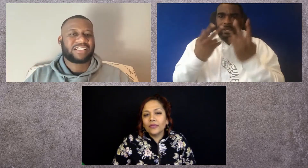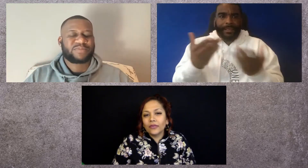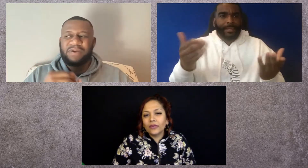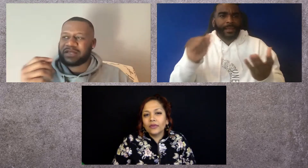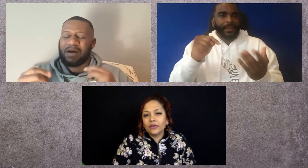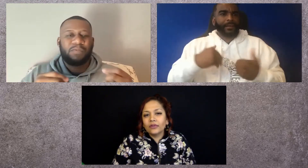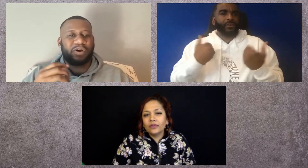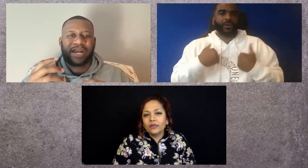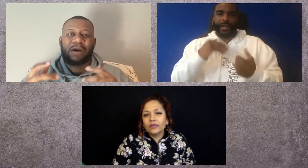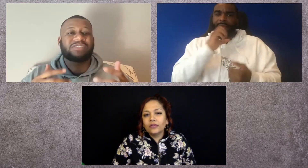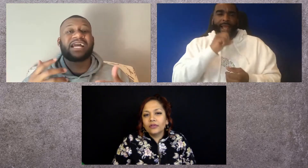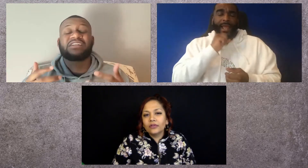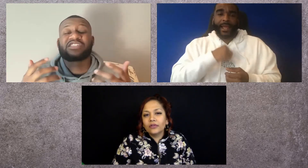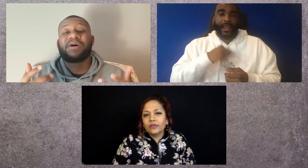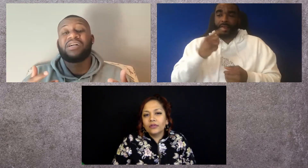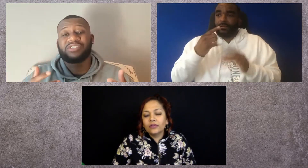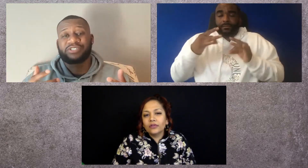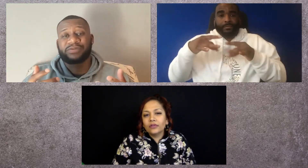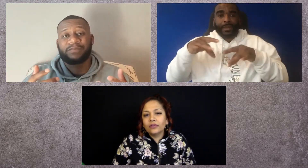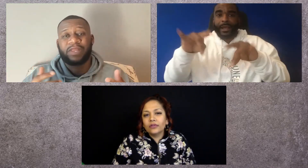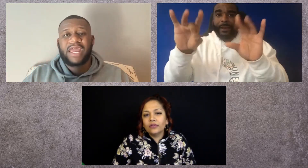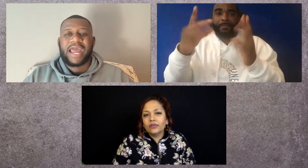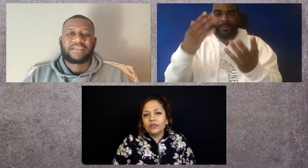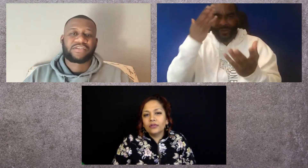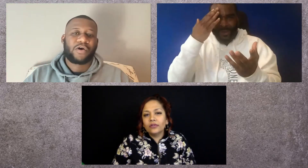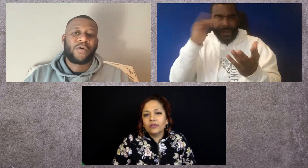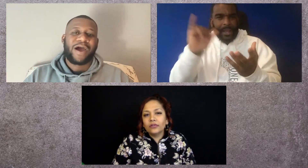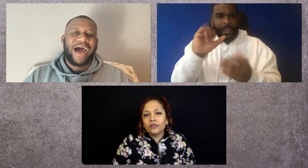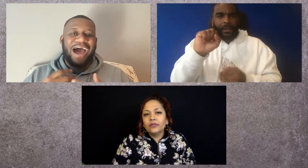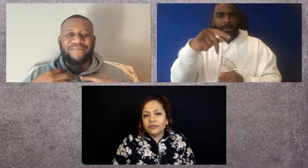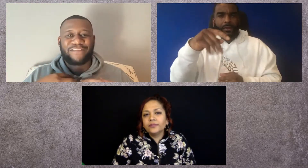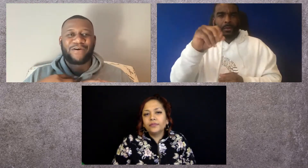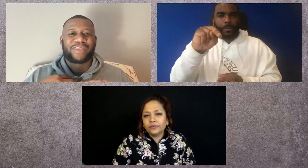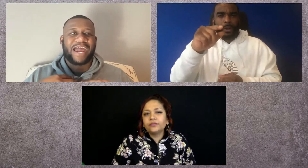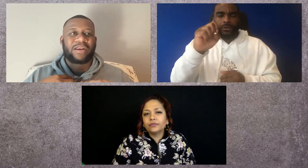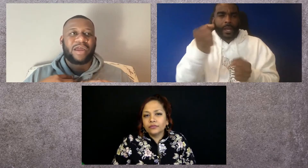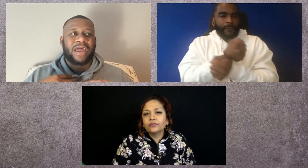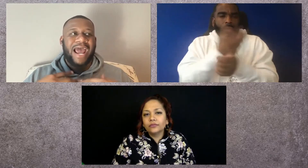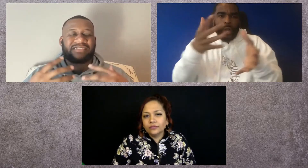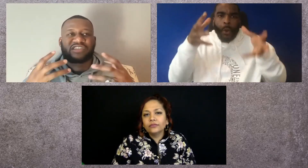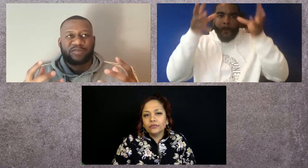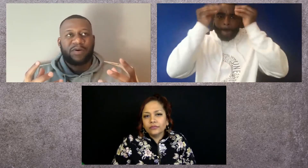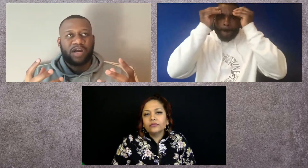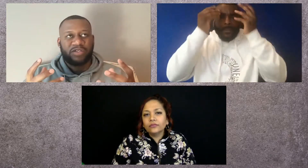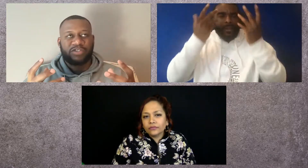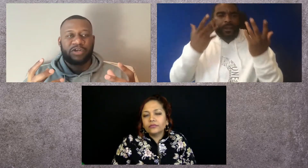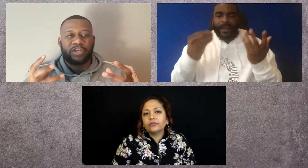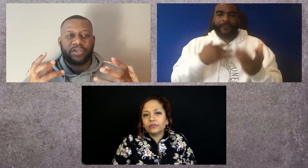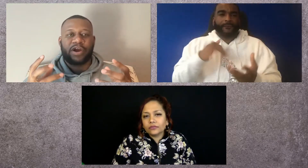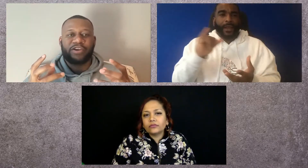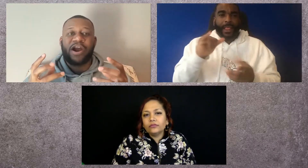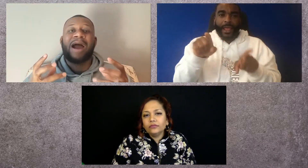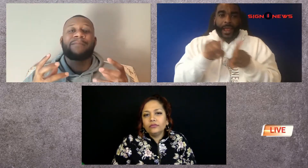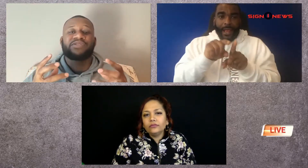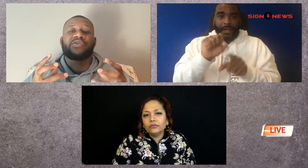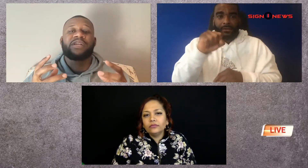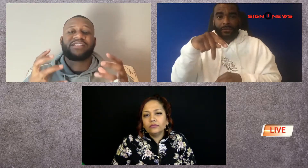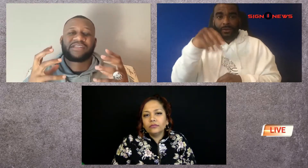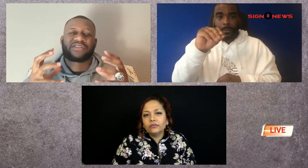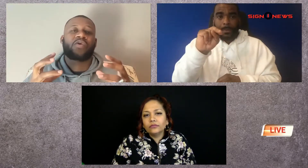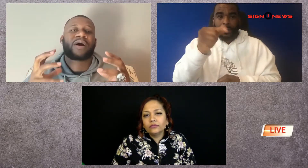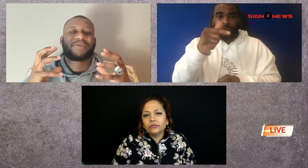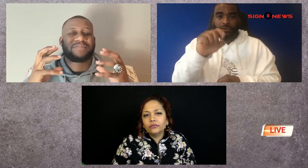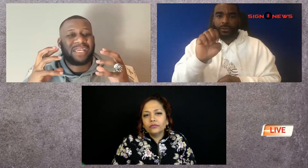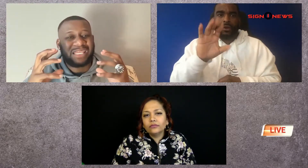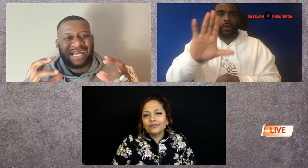age where I just picked up on it. I was like a sponge. And so I feel that as a sponge, your opportunity